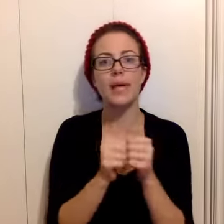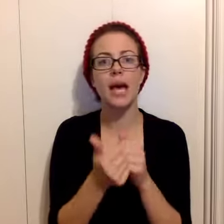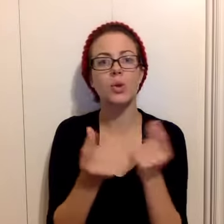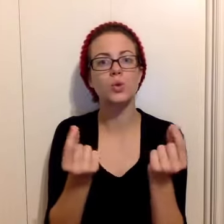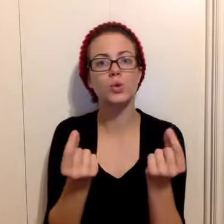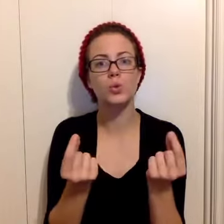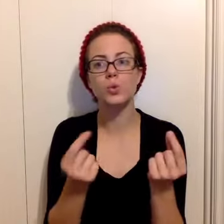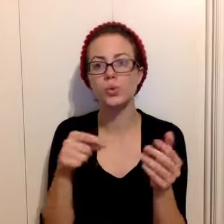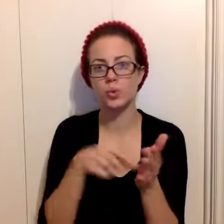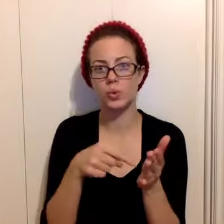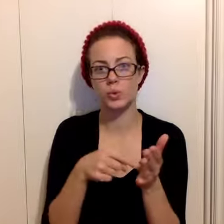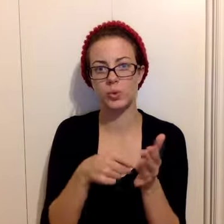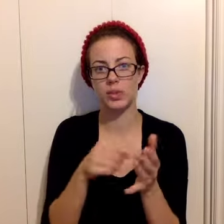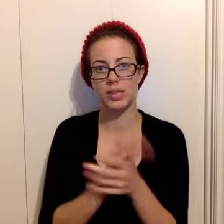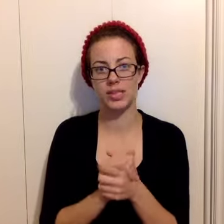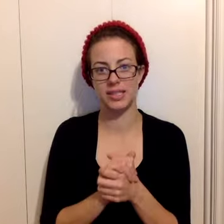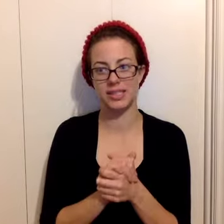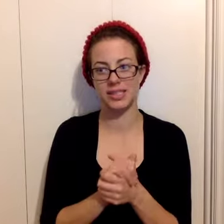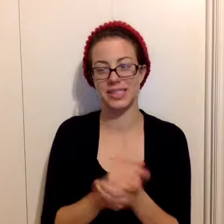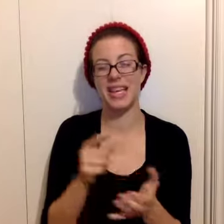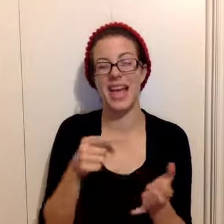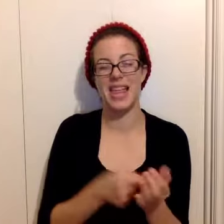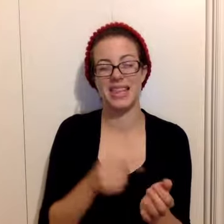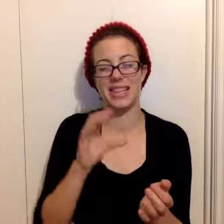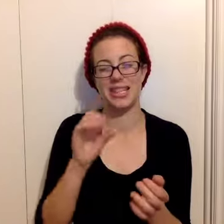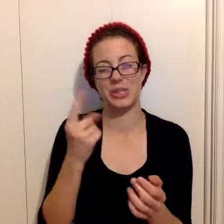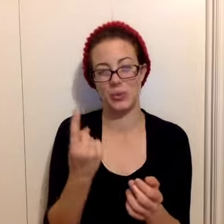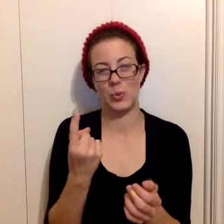This one's super easy, isn't it?